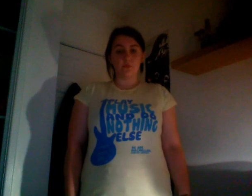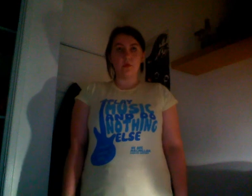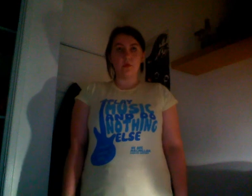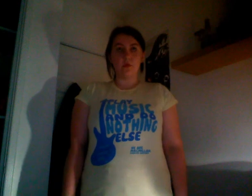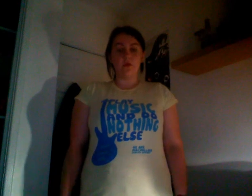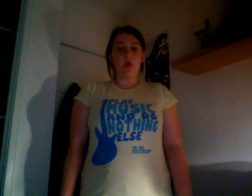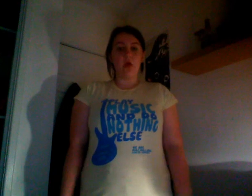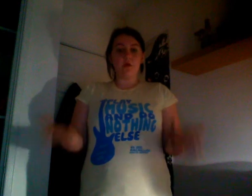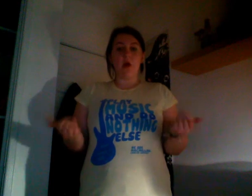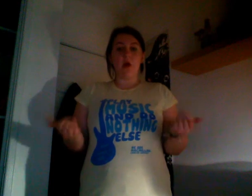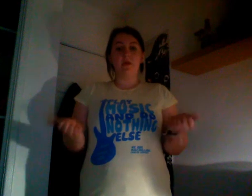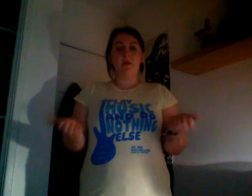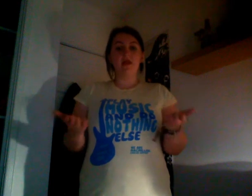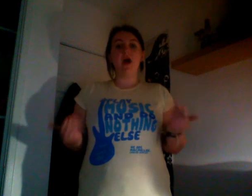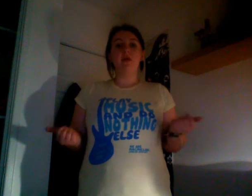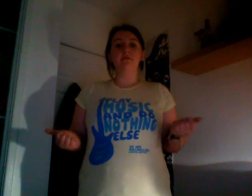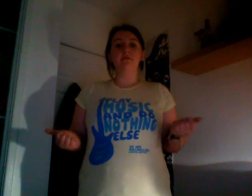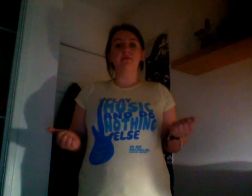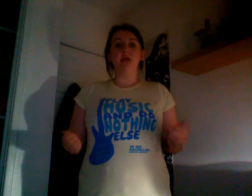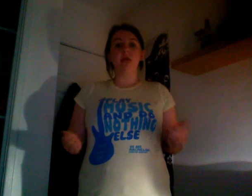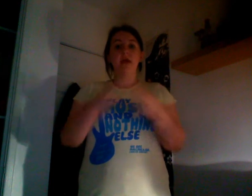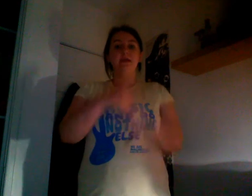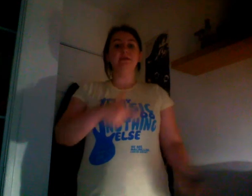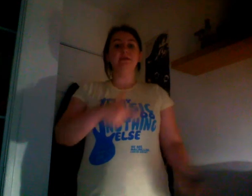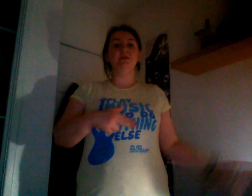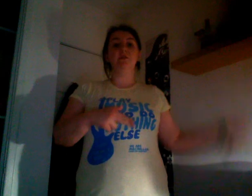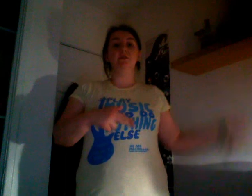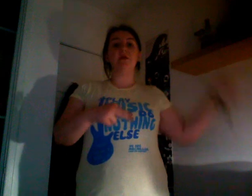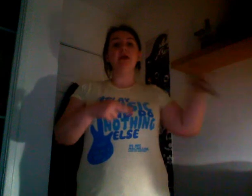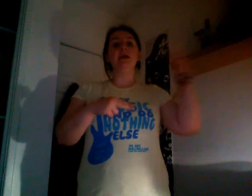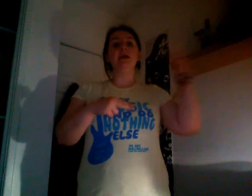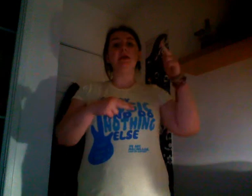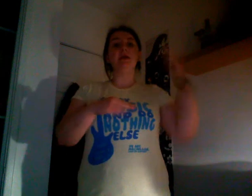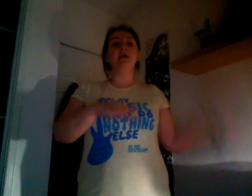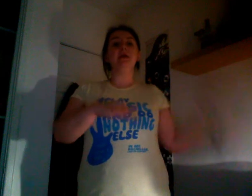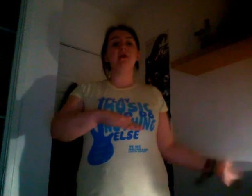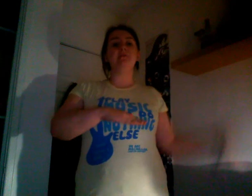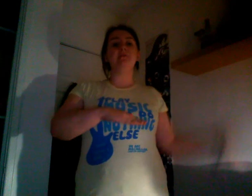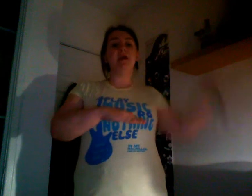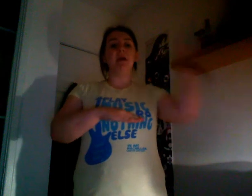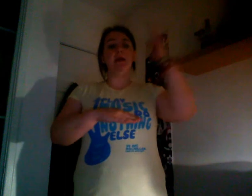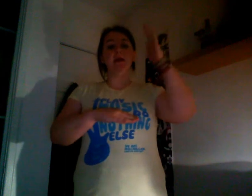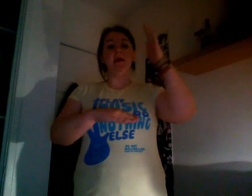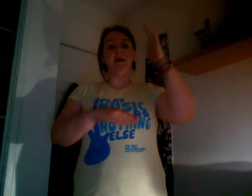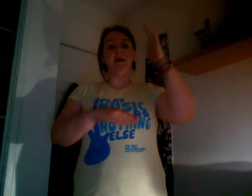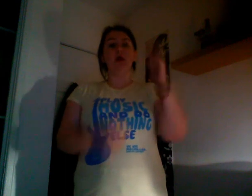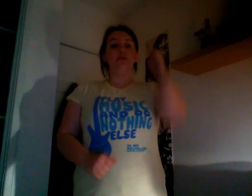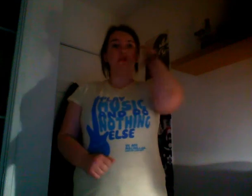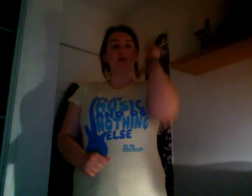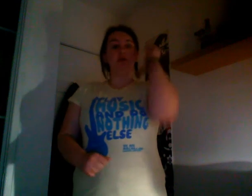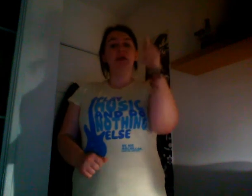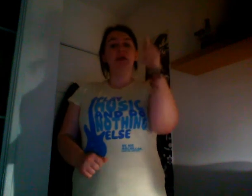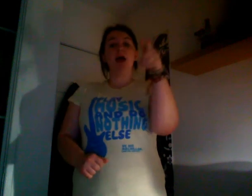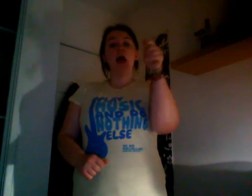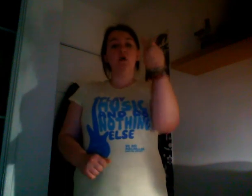Well come along, and it's the break, babe Shutting out,